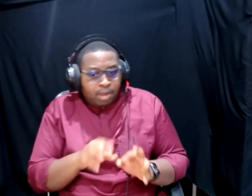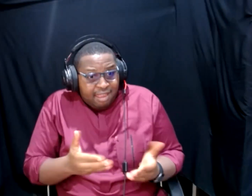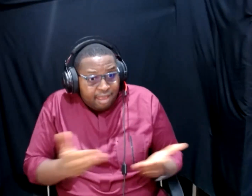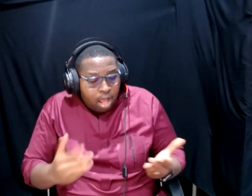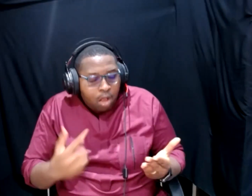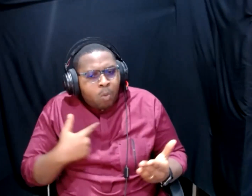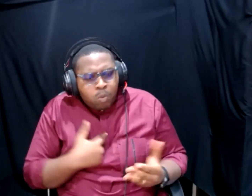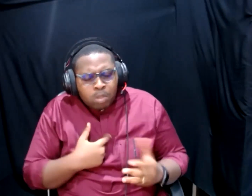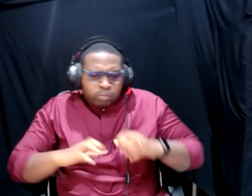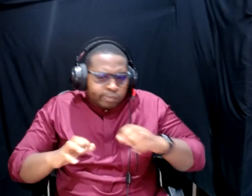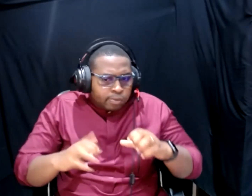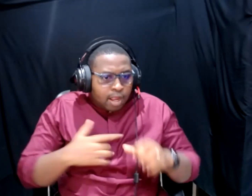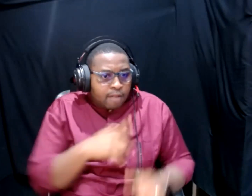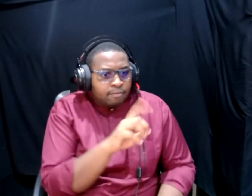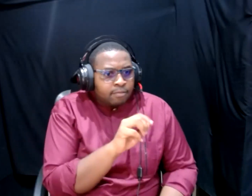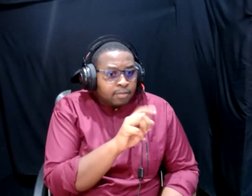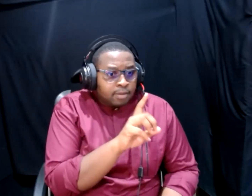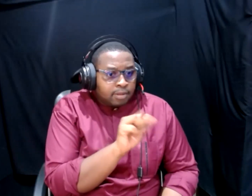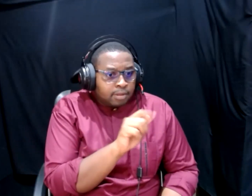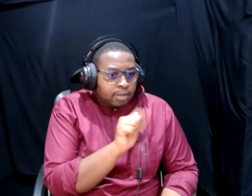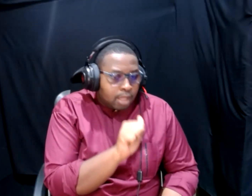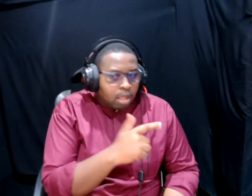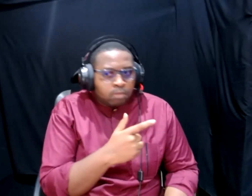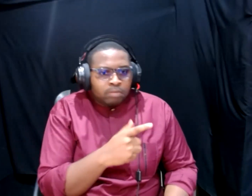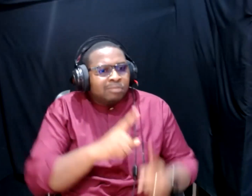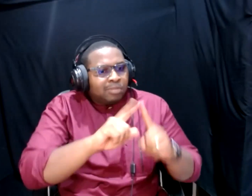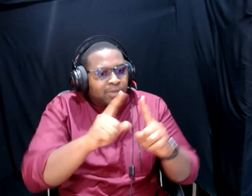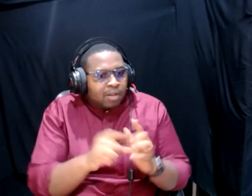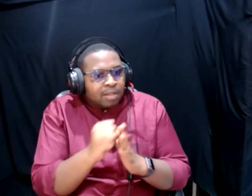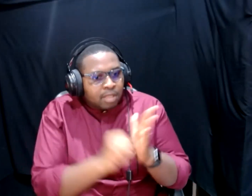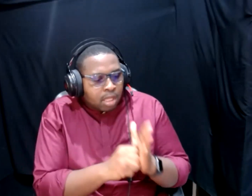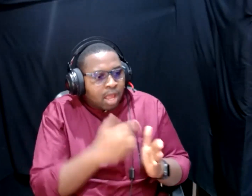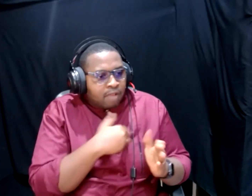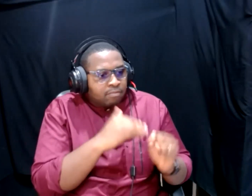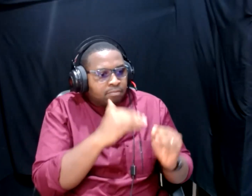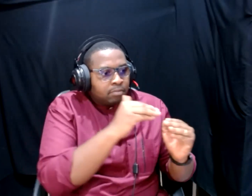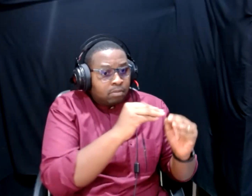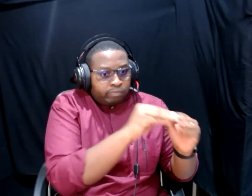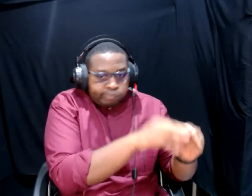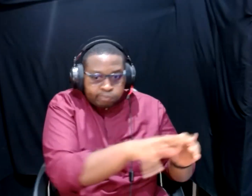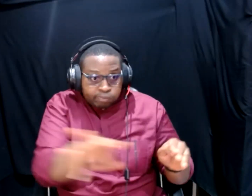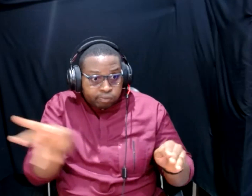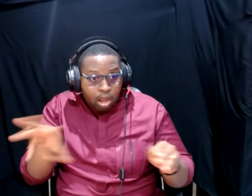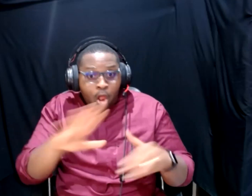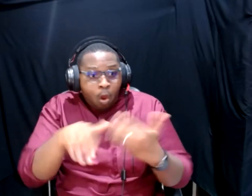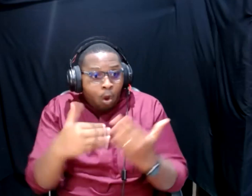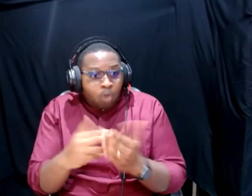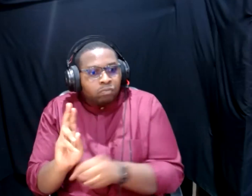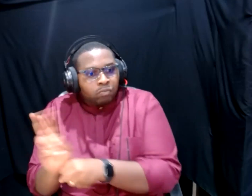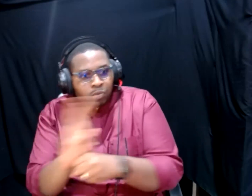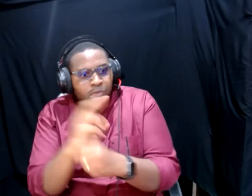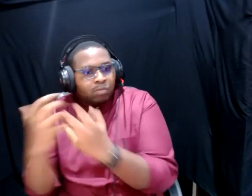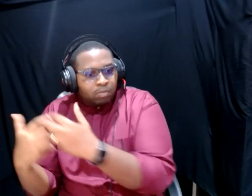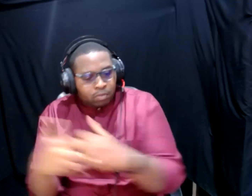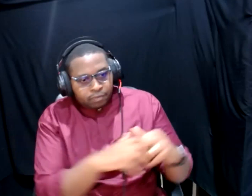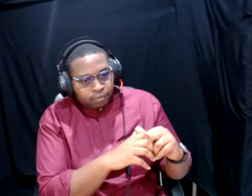create longitudinal databases through federal grants on the state longitudinal data systems and the Workforce Data Quality Initiative. So the